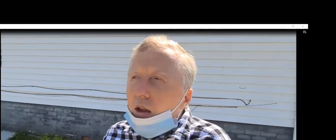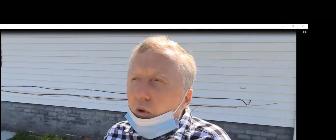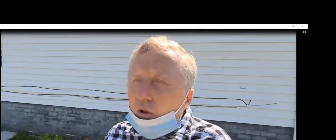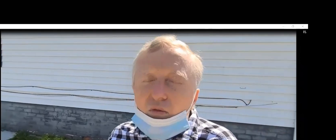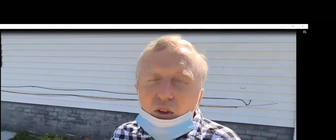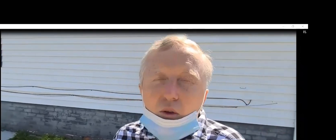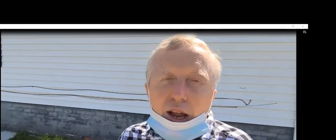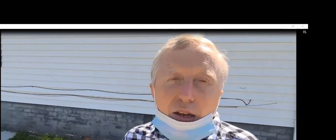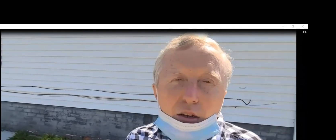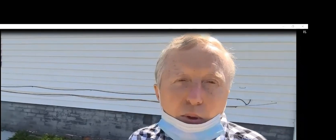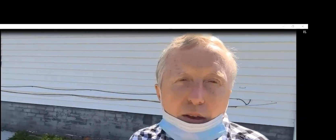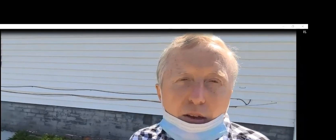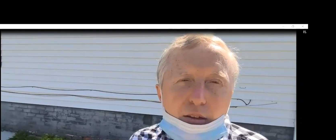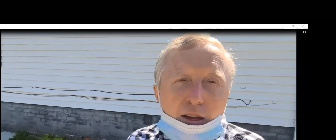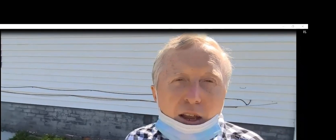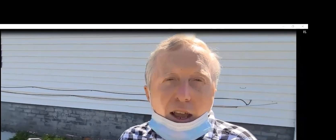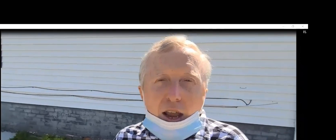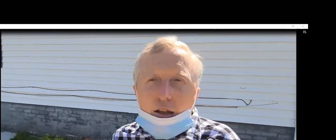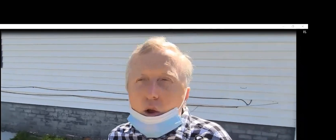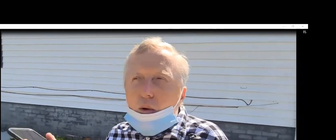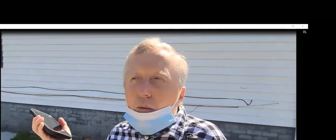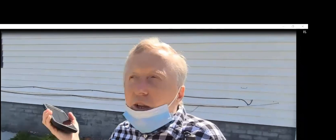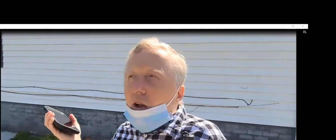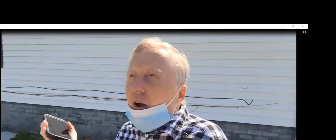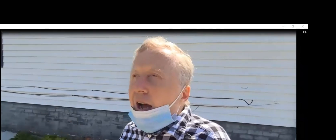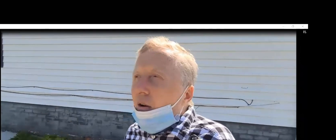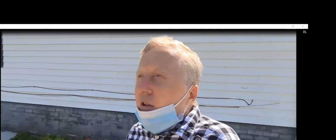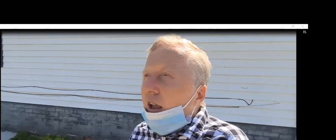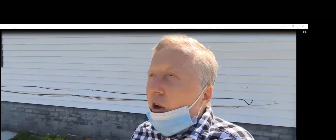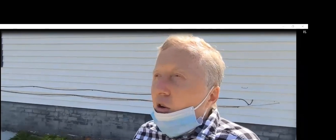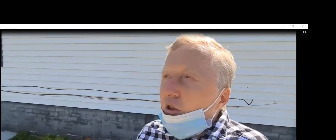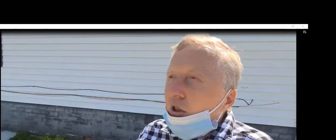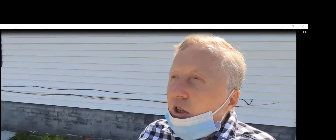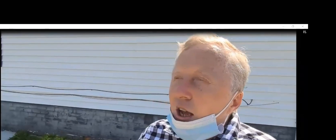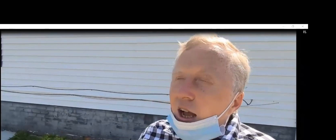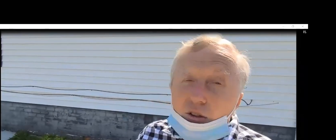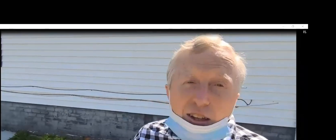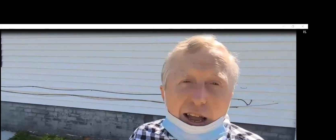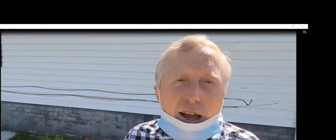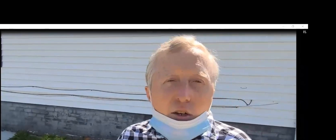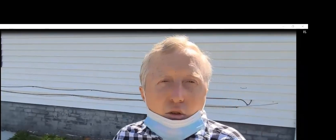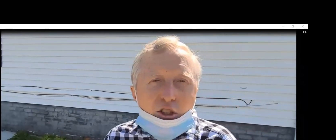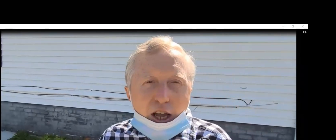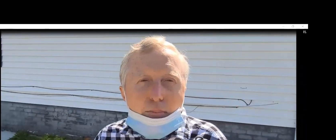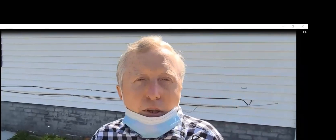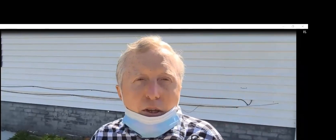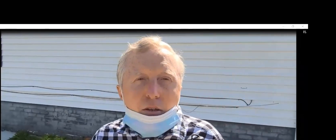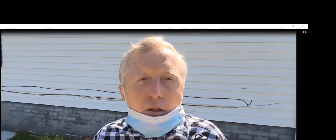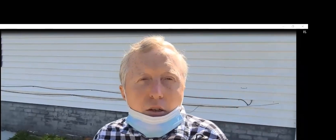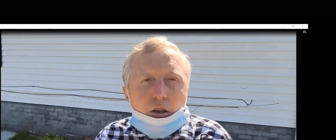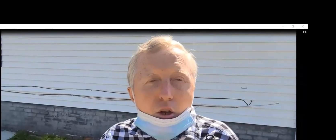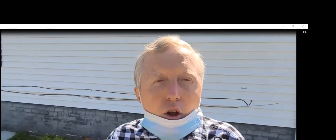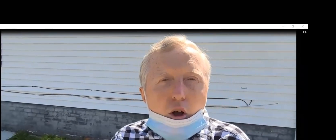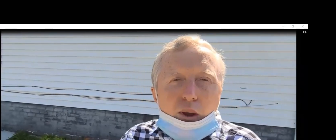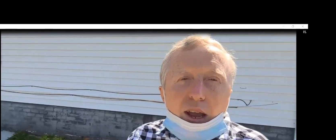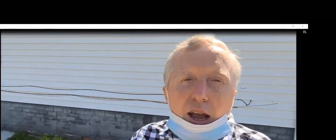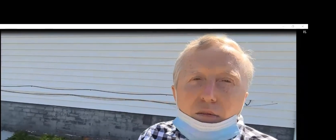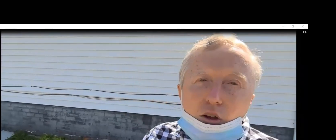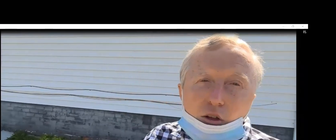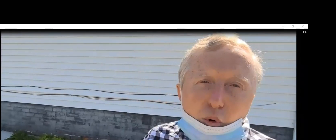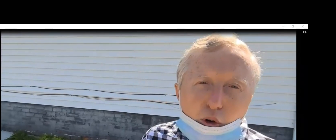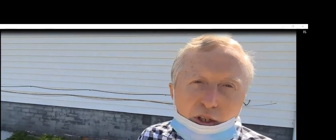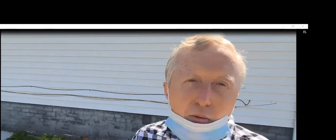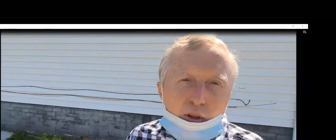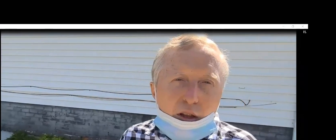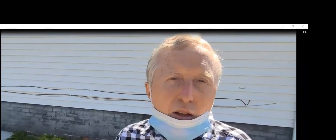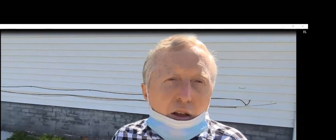to be able to feel that independent. And so when we go out there, outside, go shopping, you know, we have